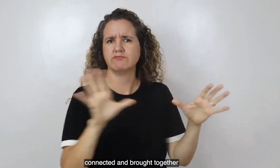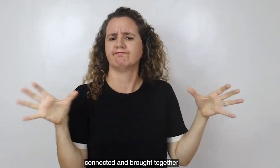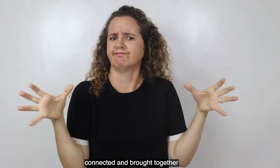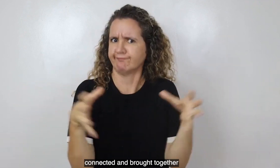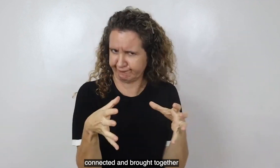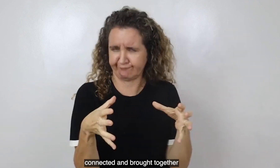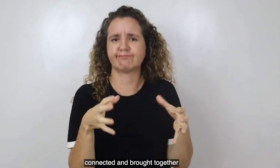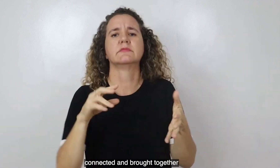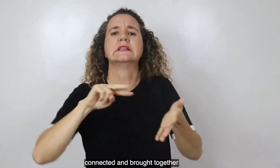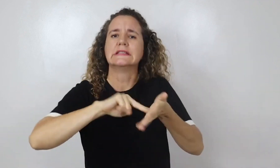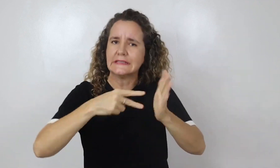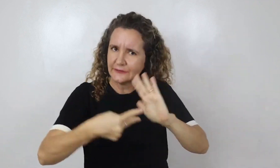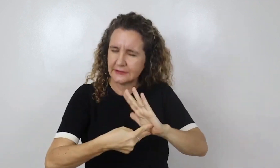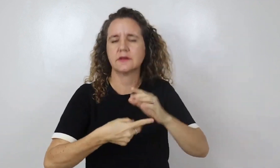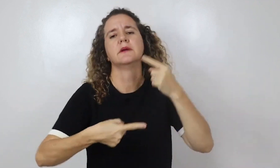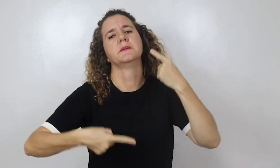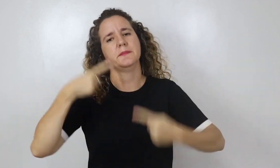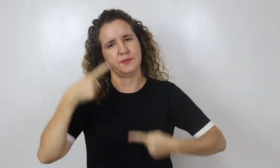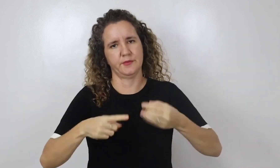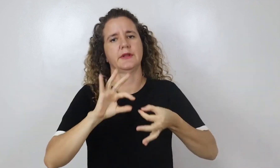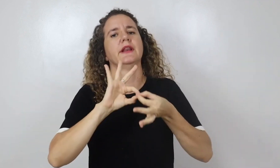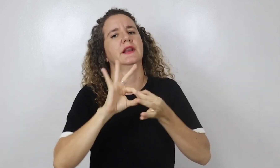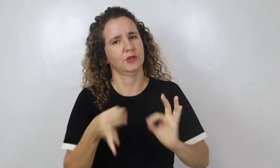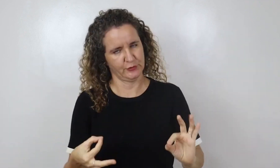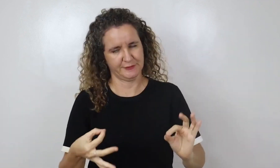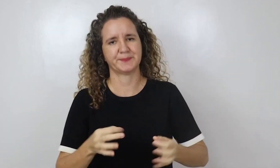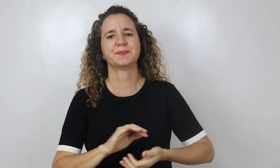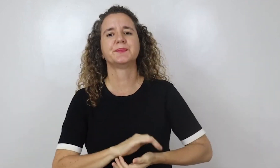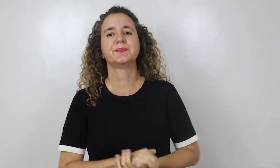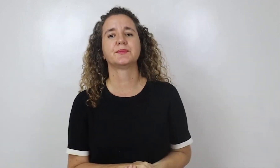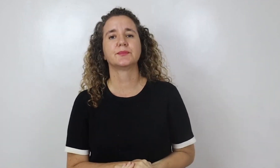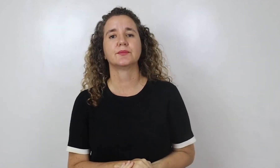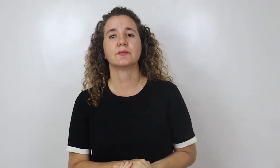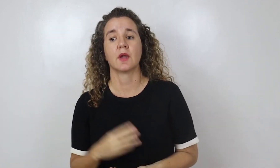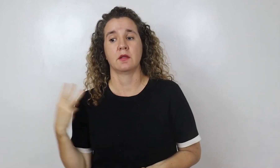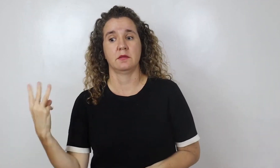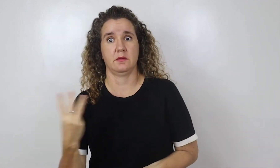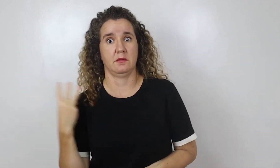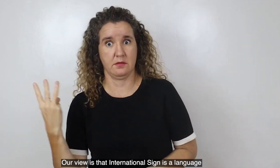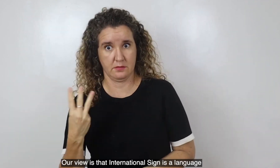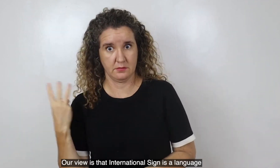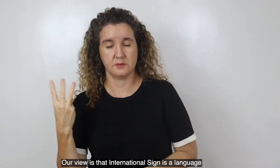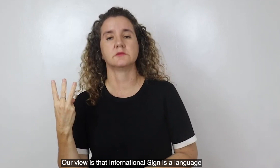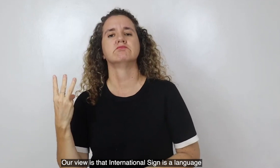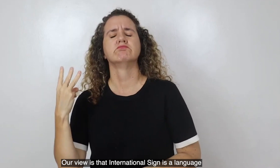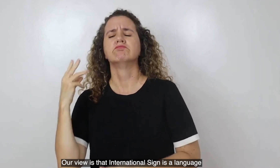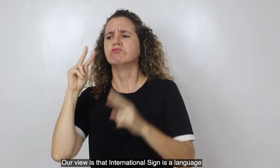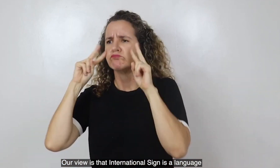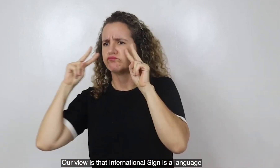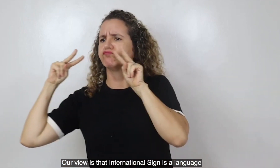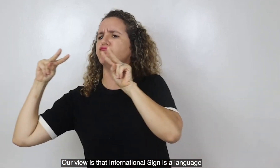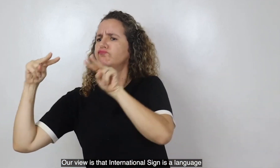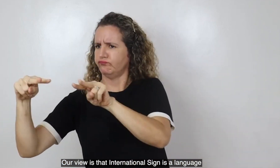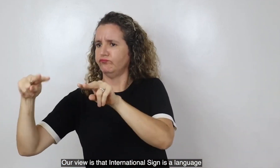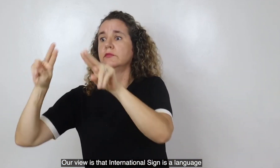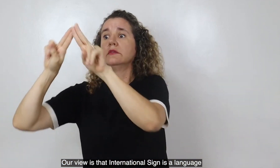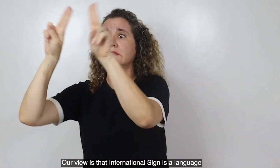Our view is that international sign is a language that has a